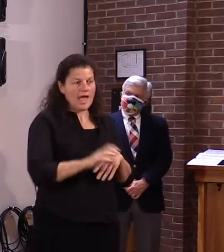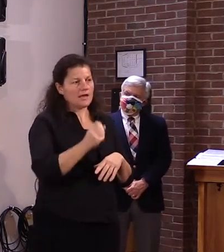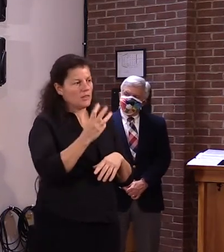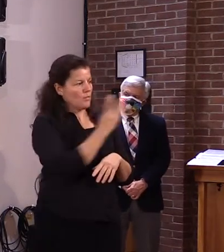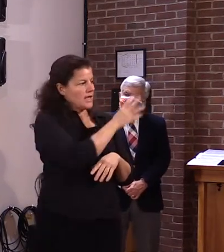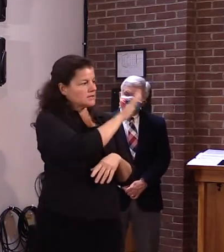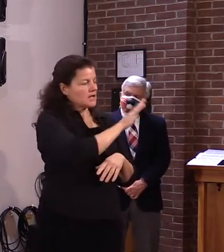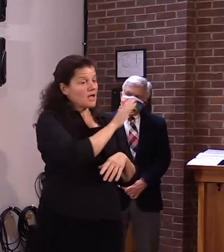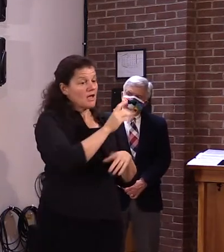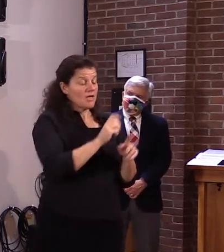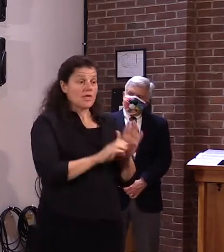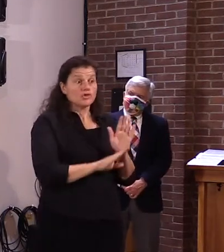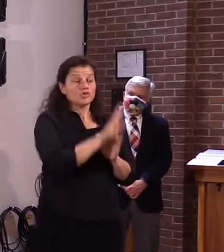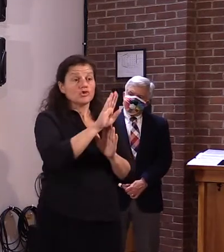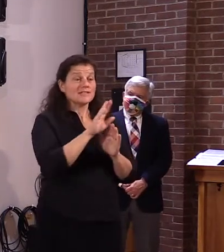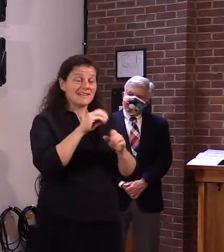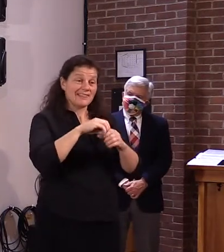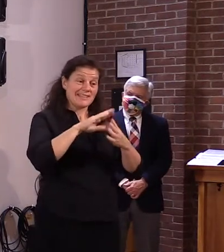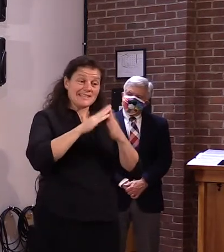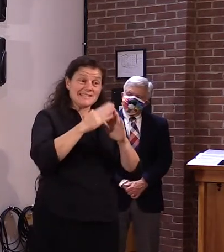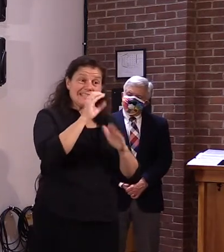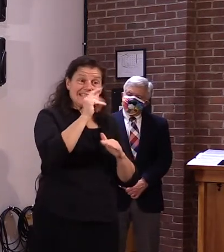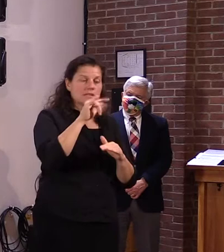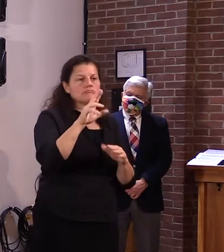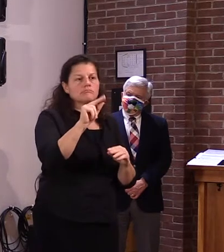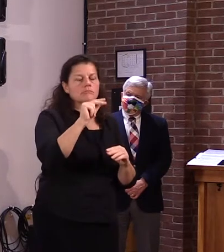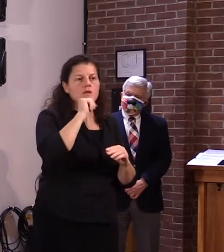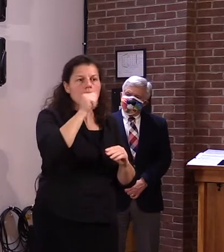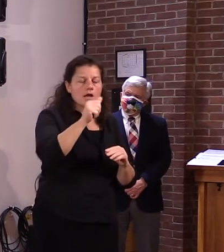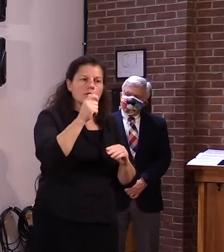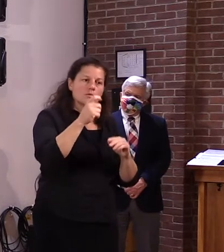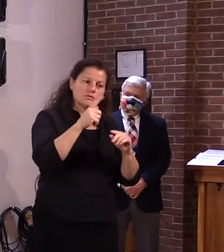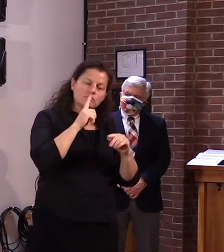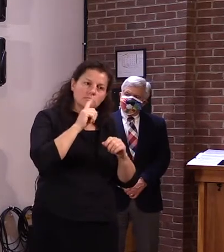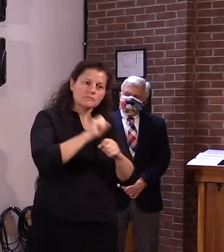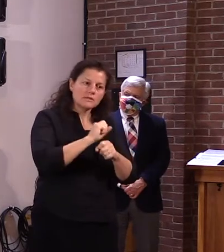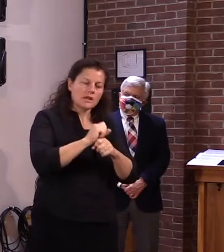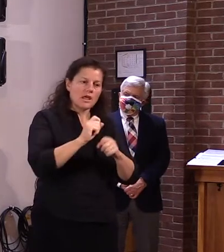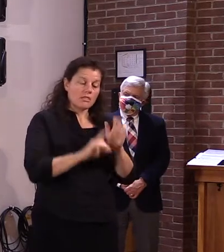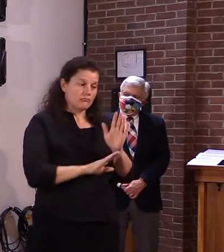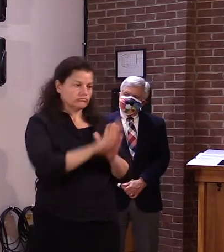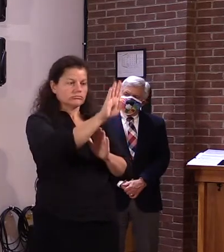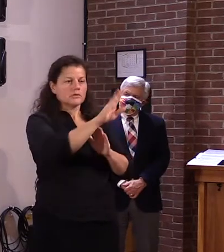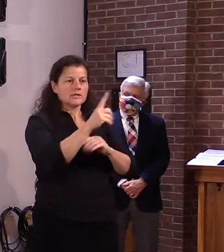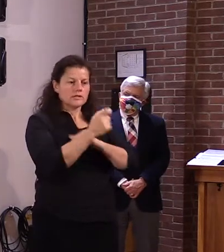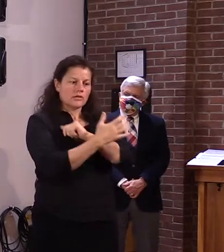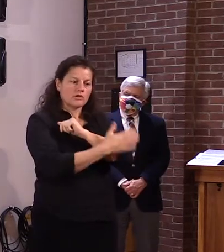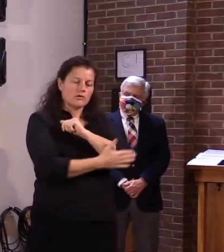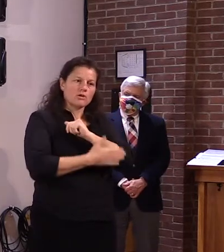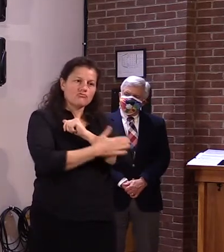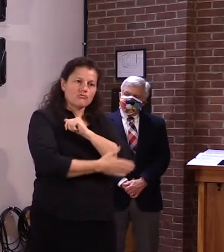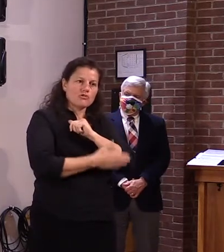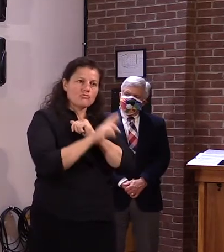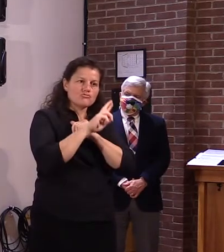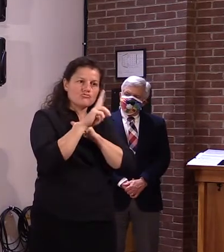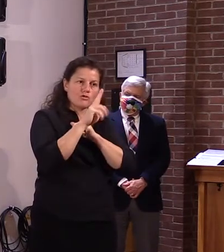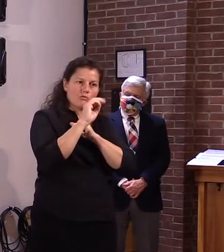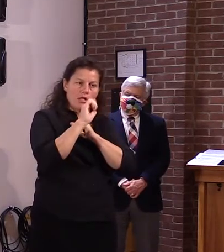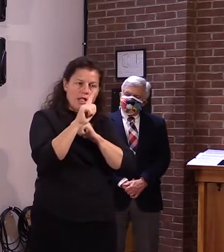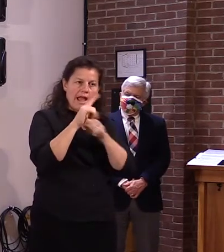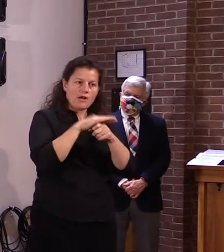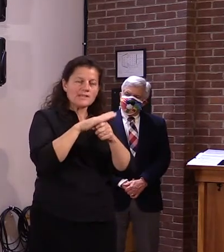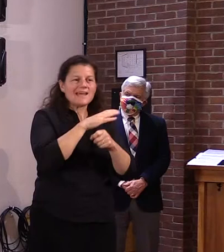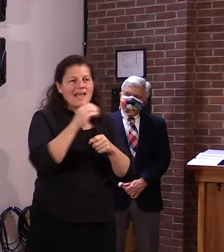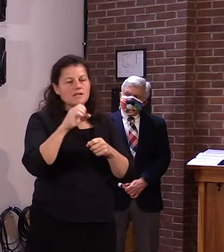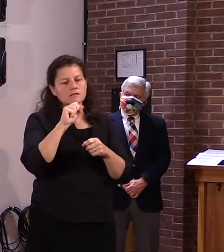metropolitan areas in the summertime. It was actually suburban and rural areas. And what